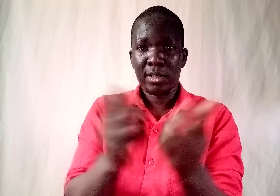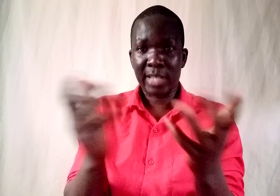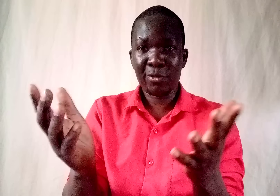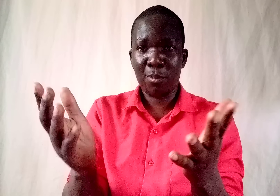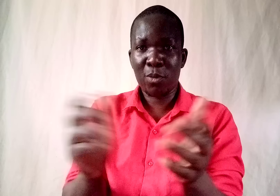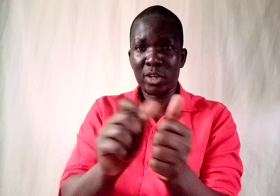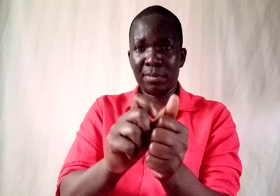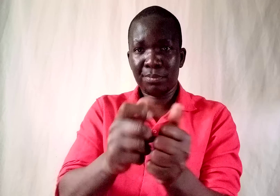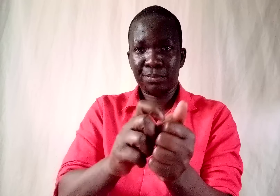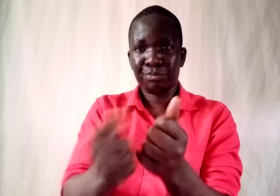sign for popcorn,